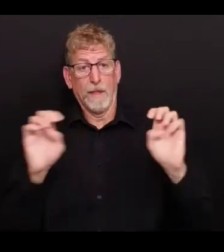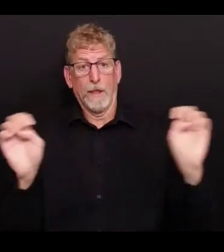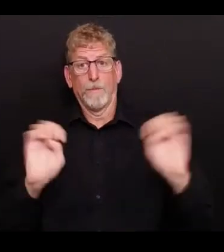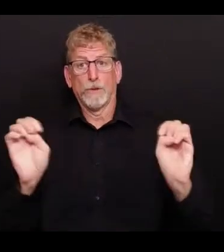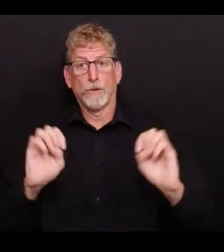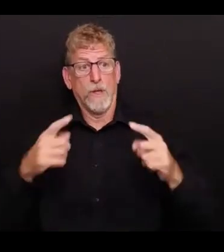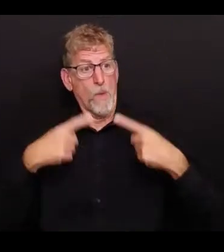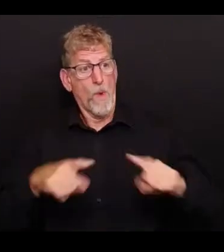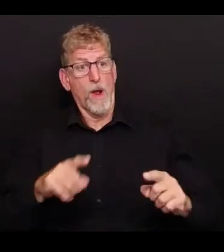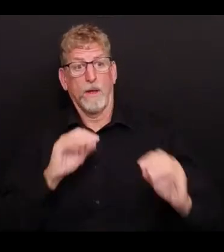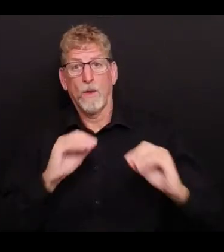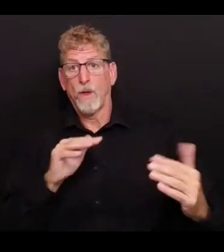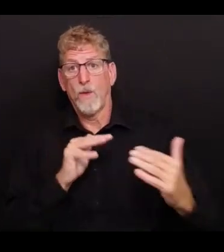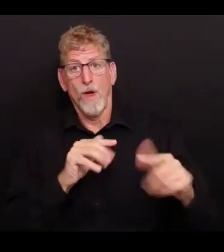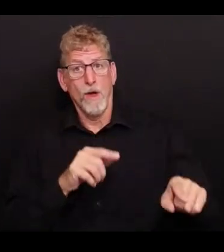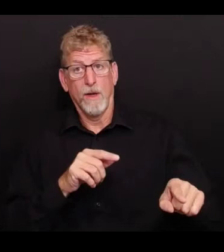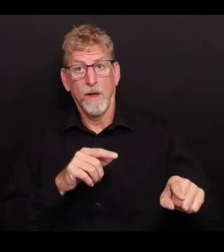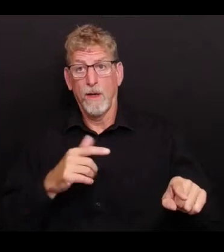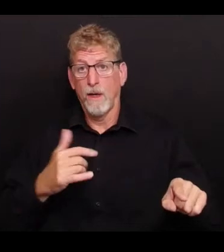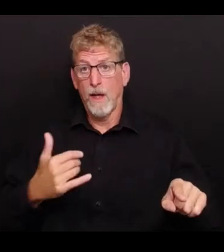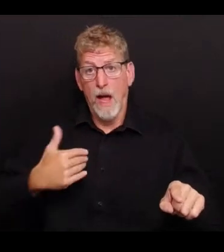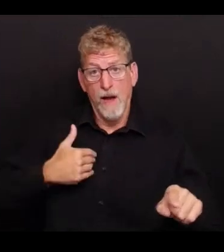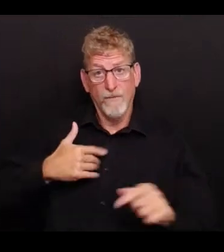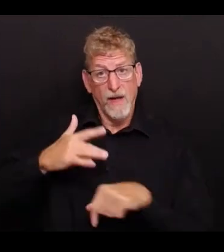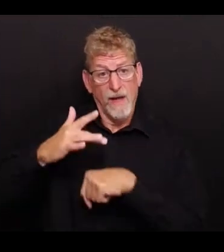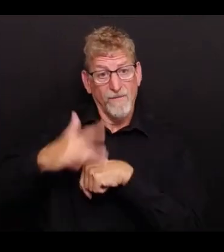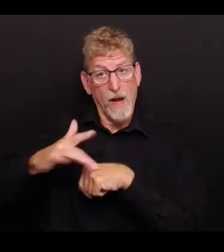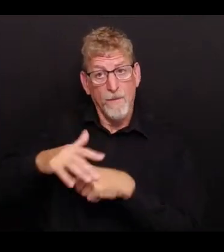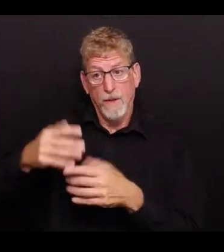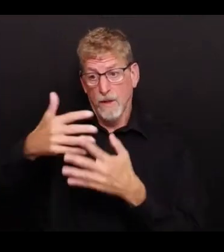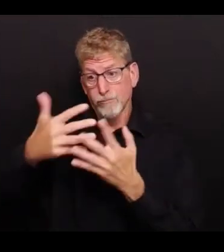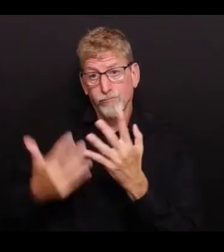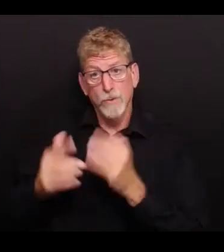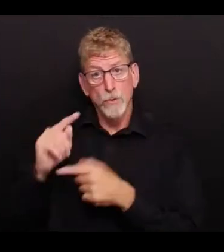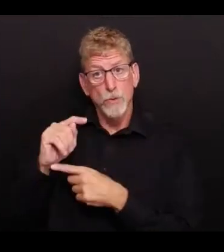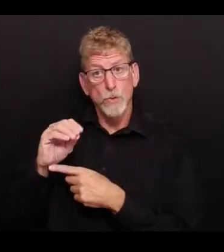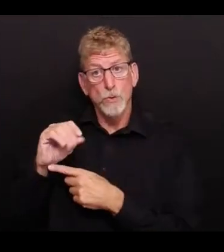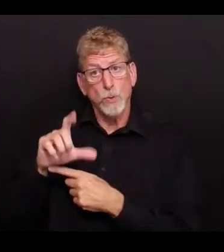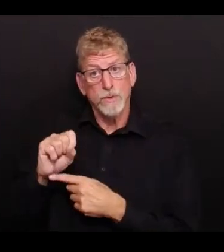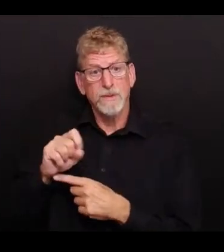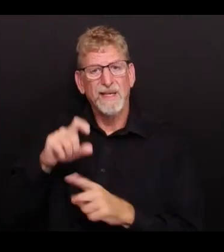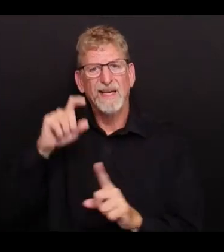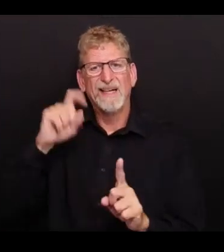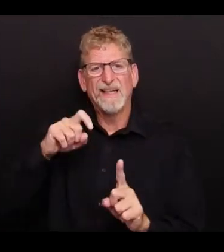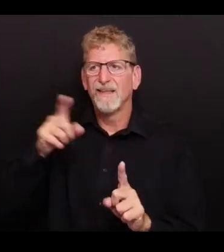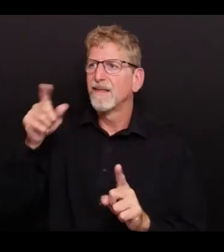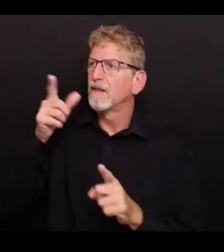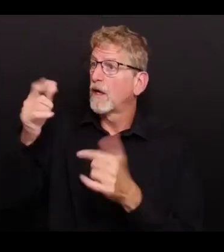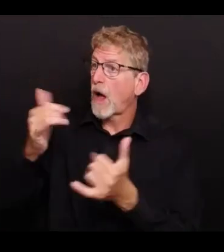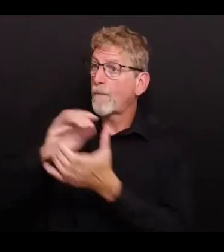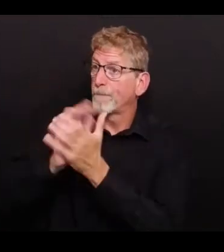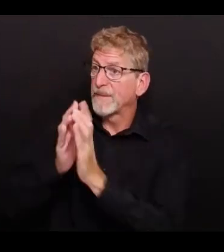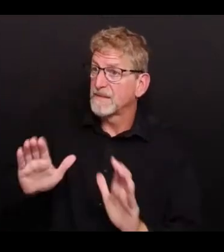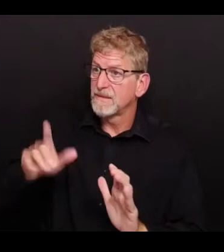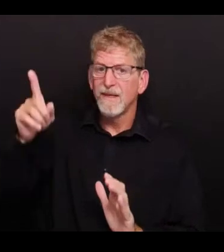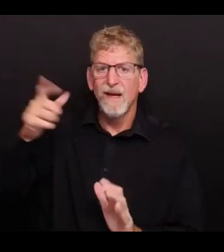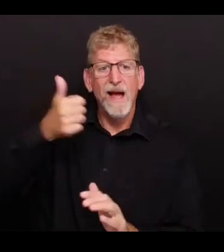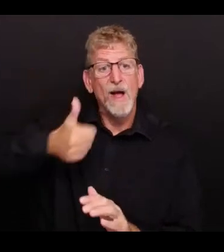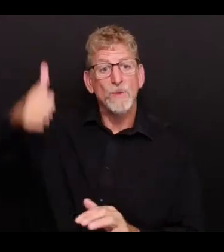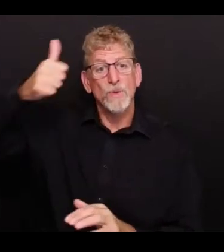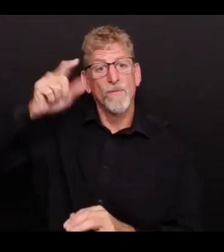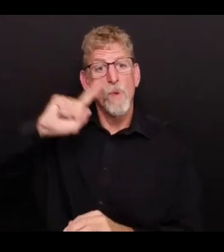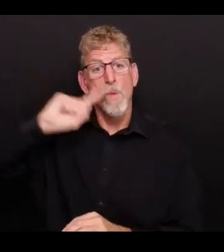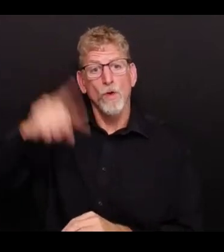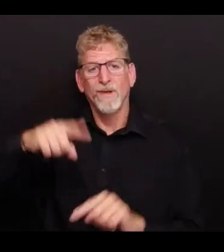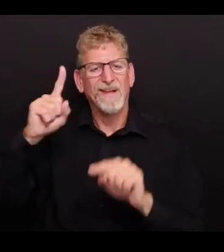to him to do executive orders under his powers in a peacetime emergency. And